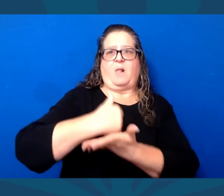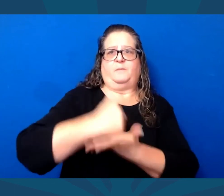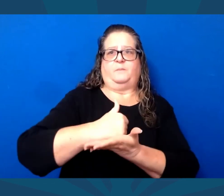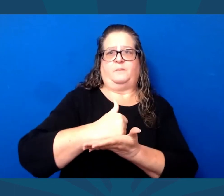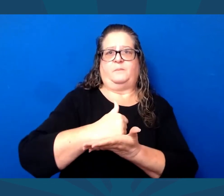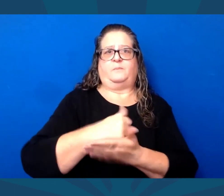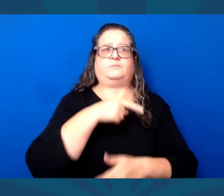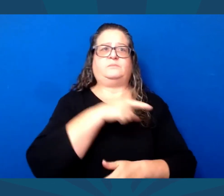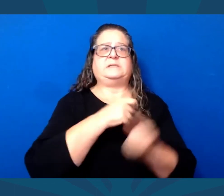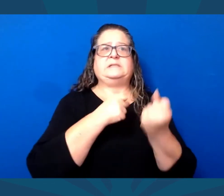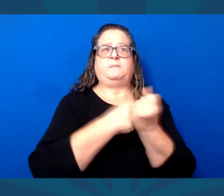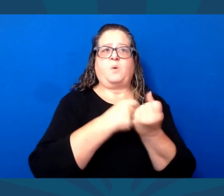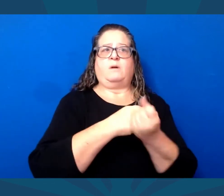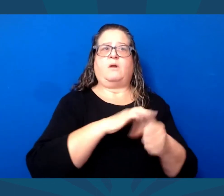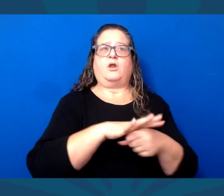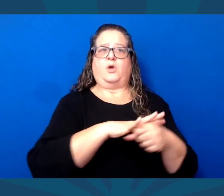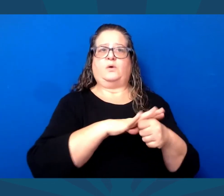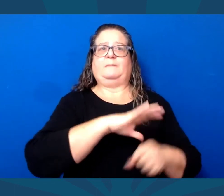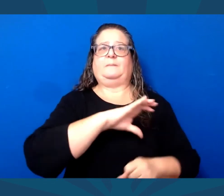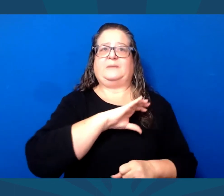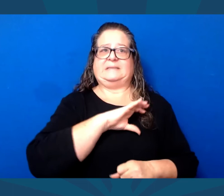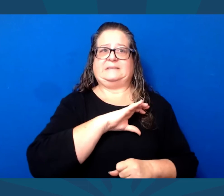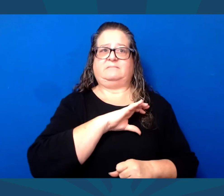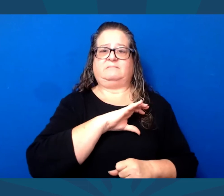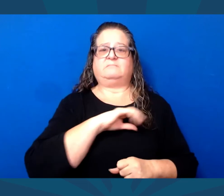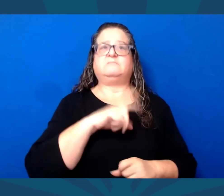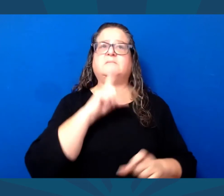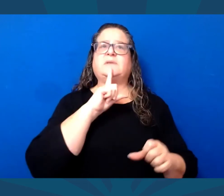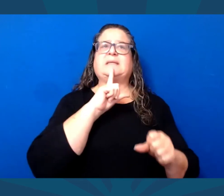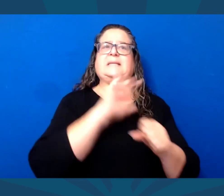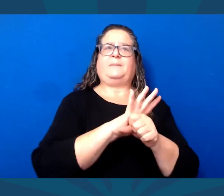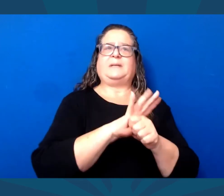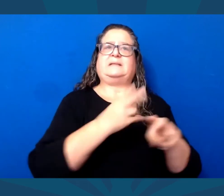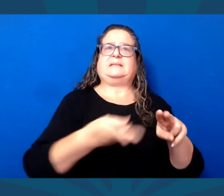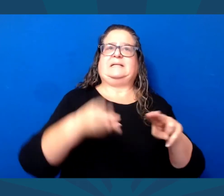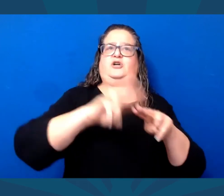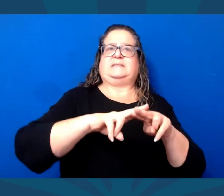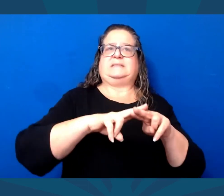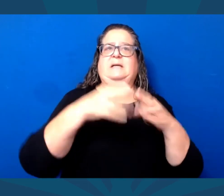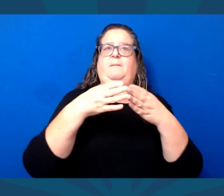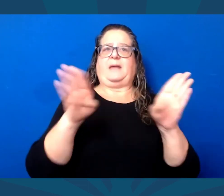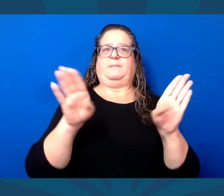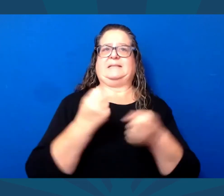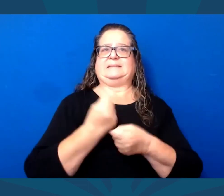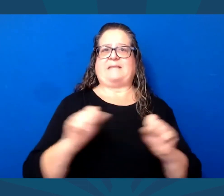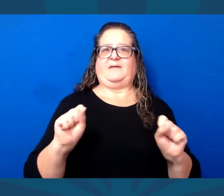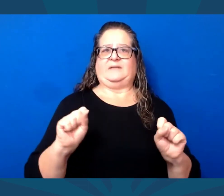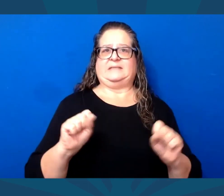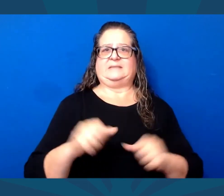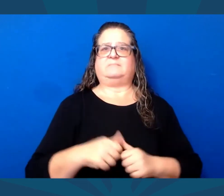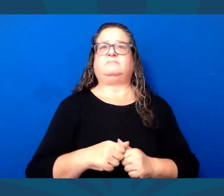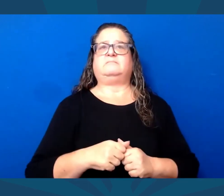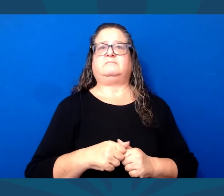out. She supports our law enforcement and is committed to increasing public safety.